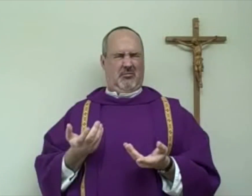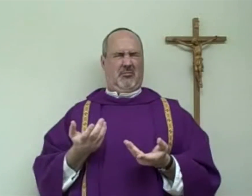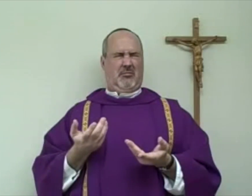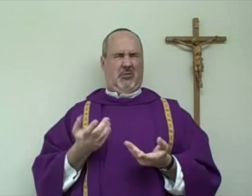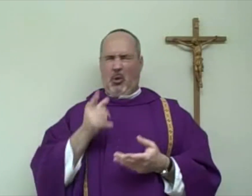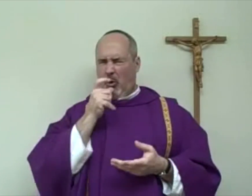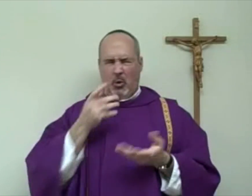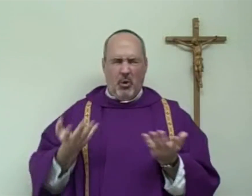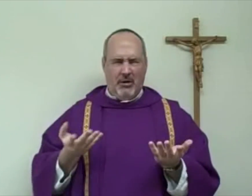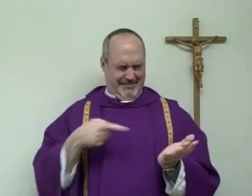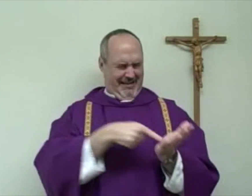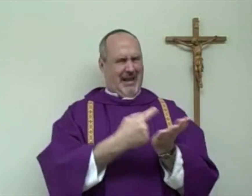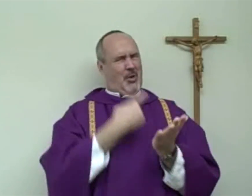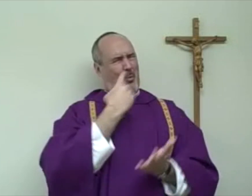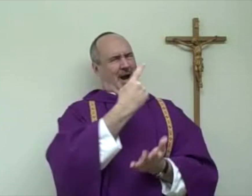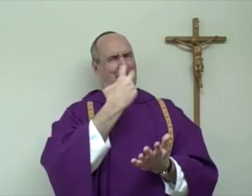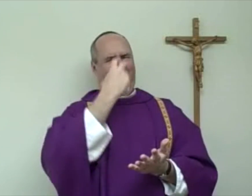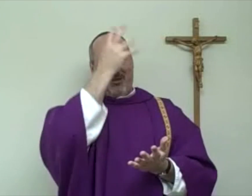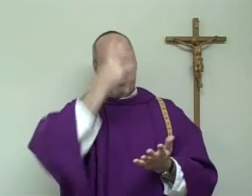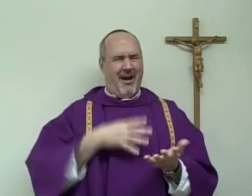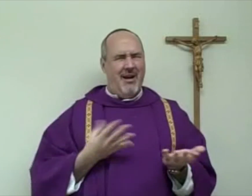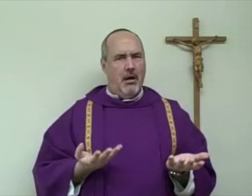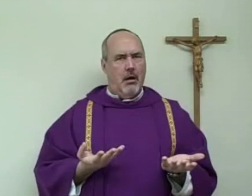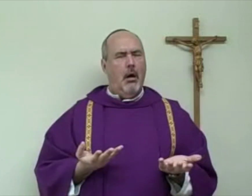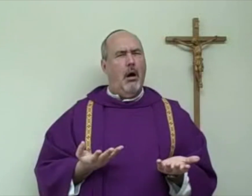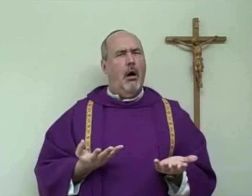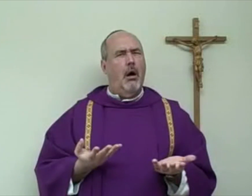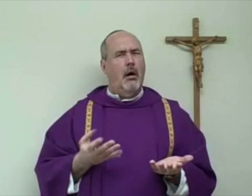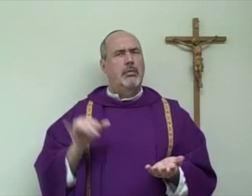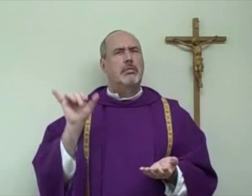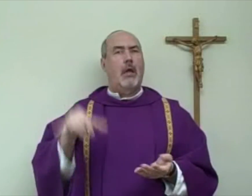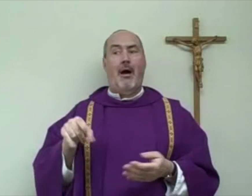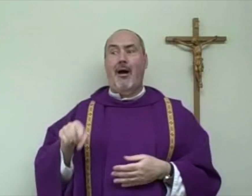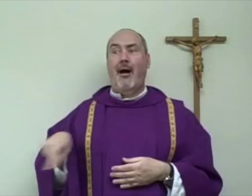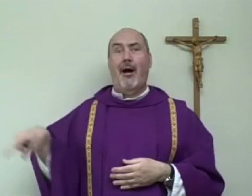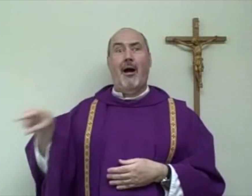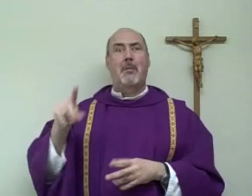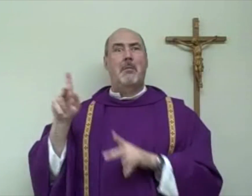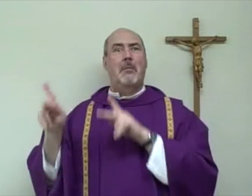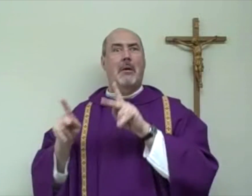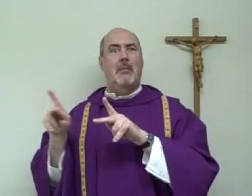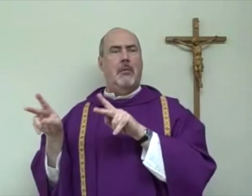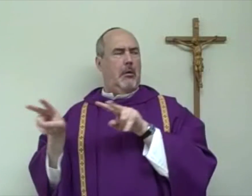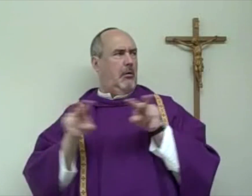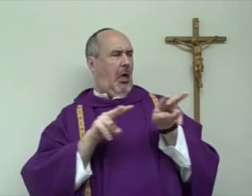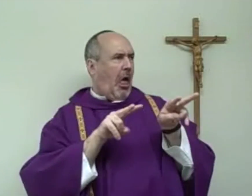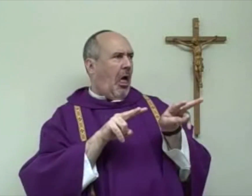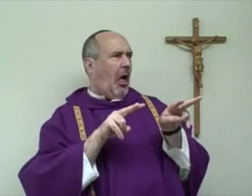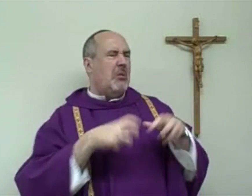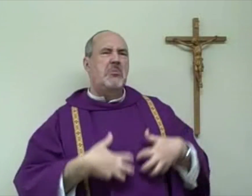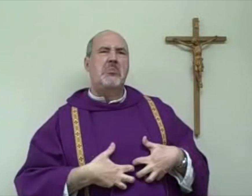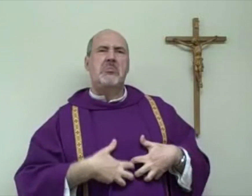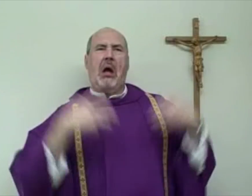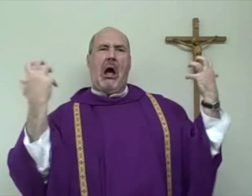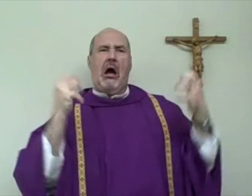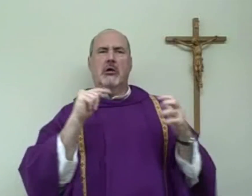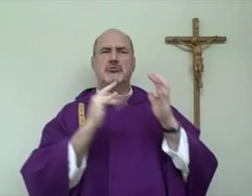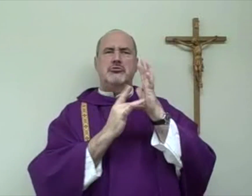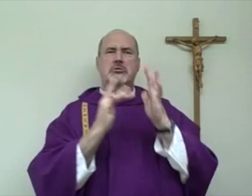people. So who might they be? Because in the gospel, it only says he met one blind man. Well, it